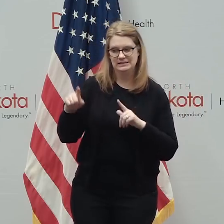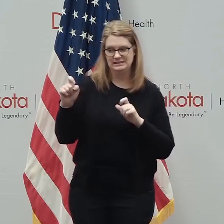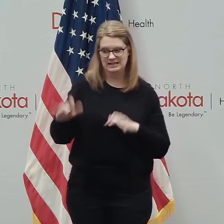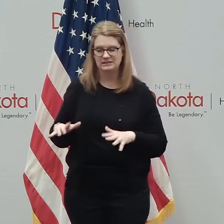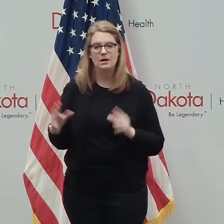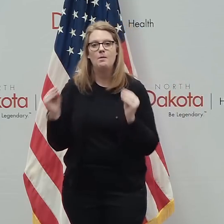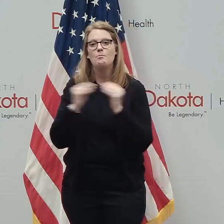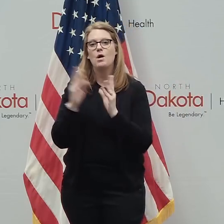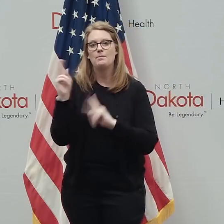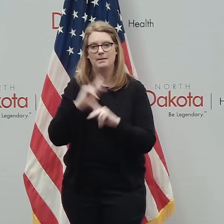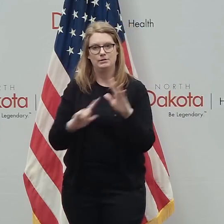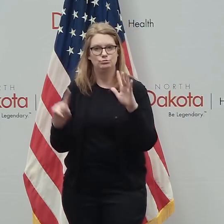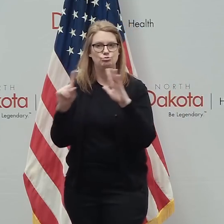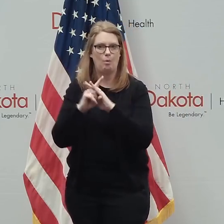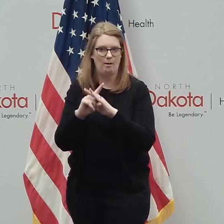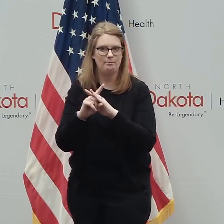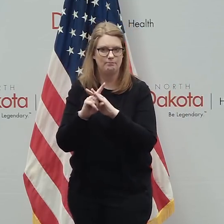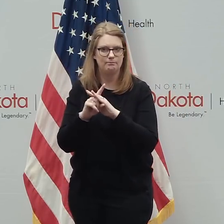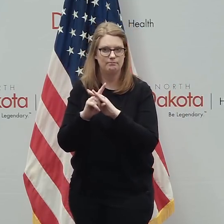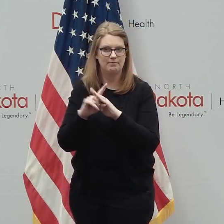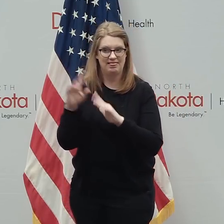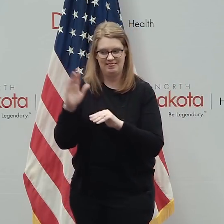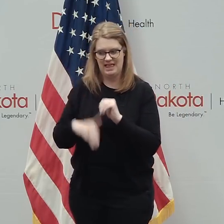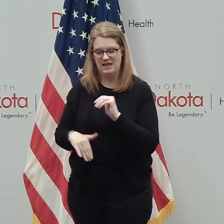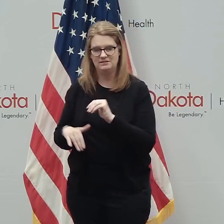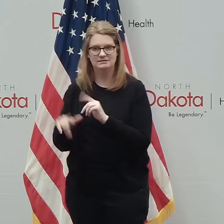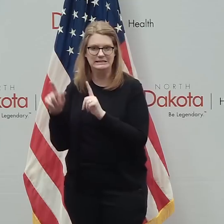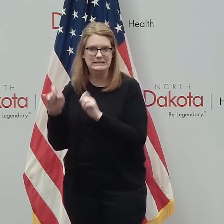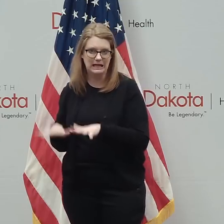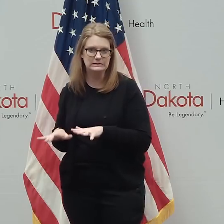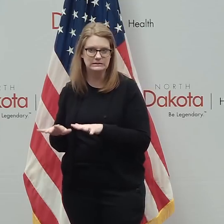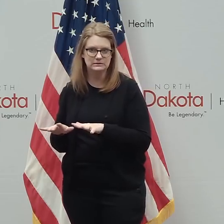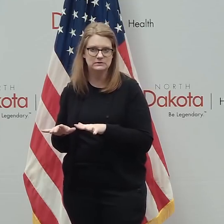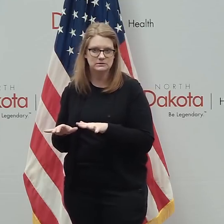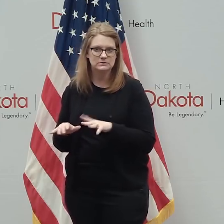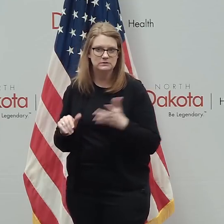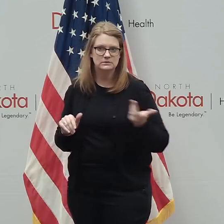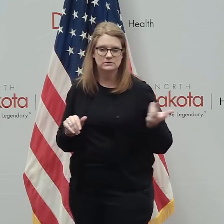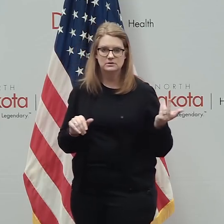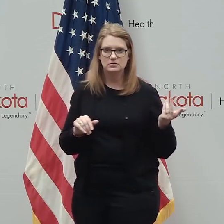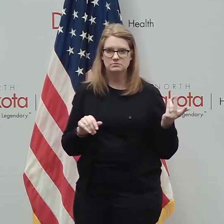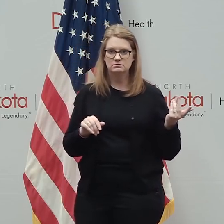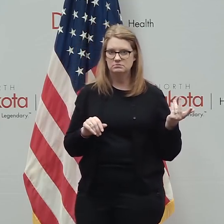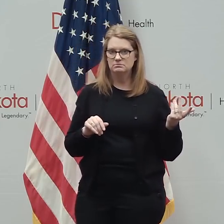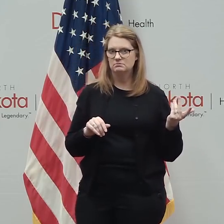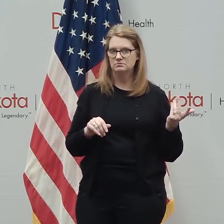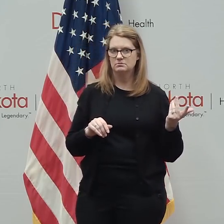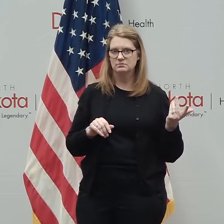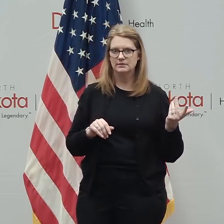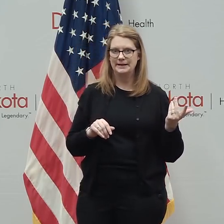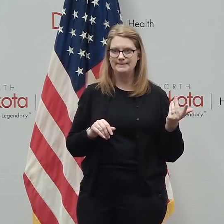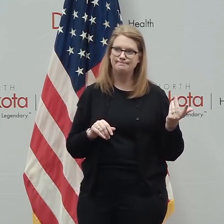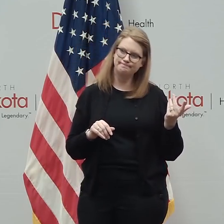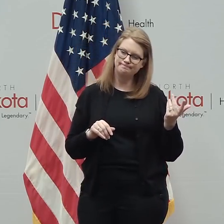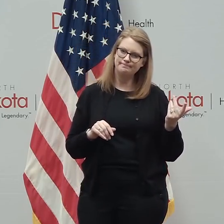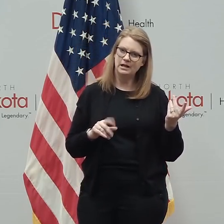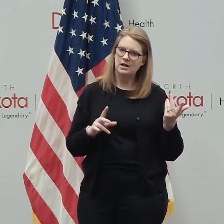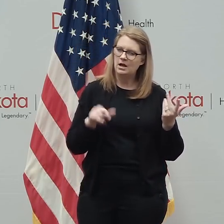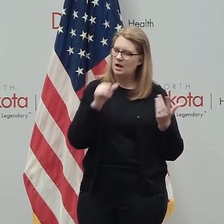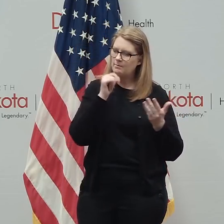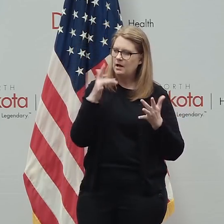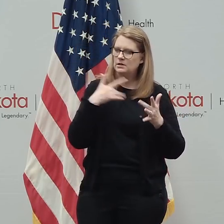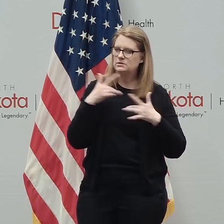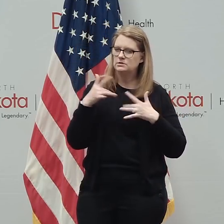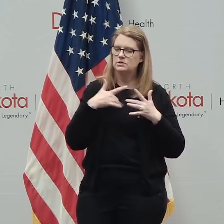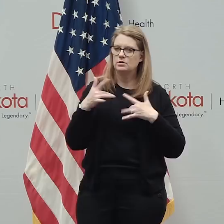We've had more people show up than we've got capacity to handle, and so I'm not that concerned